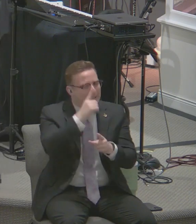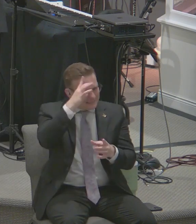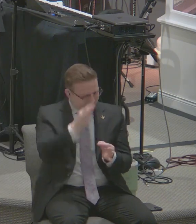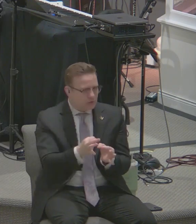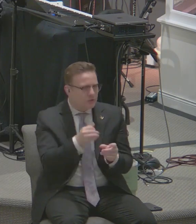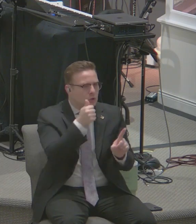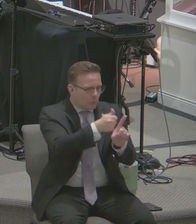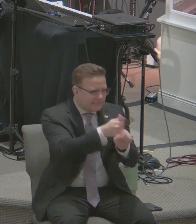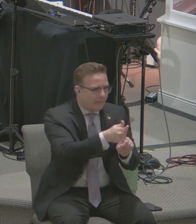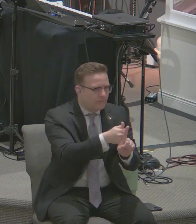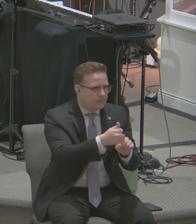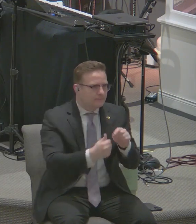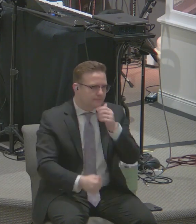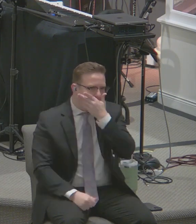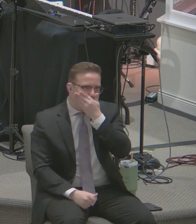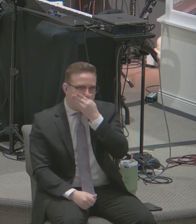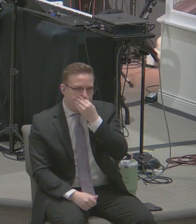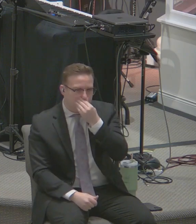themselves.